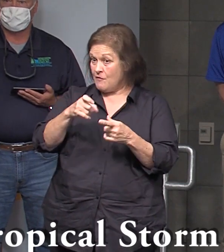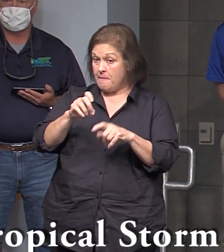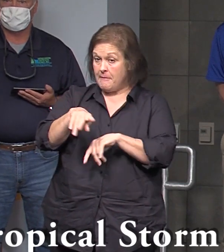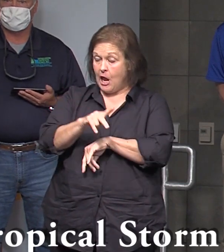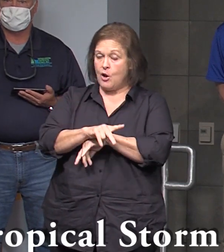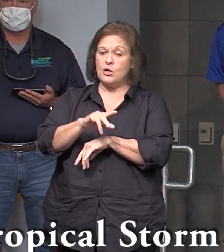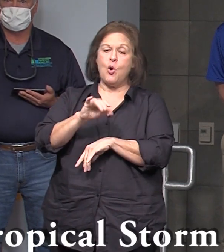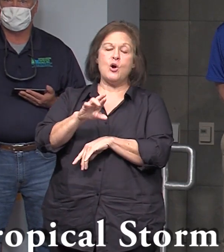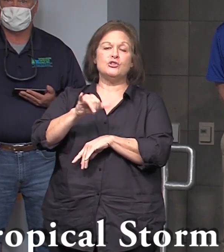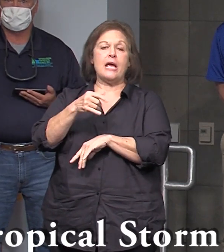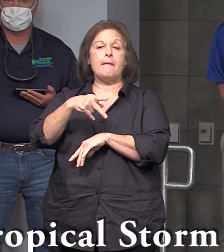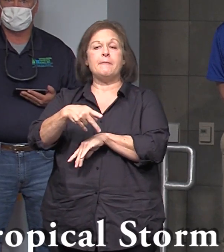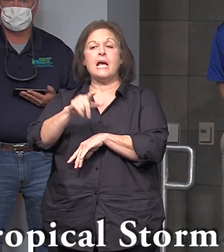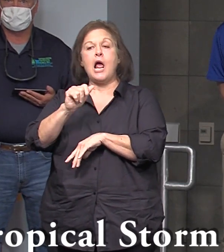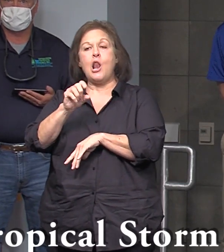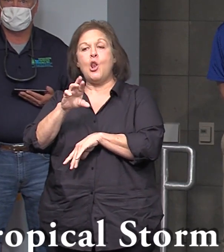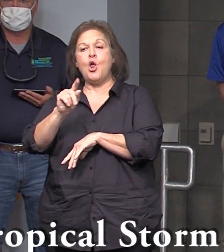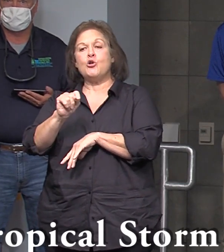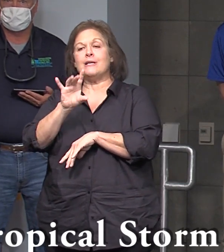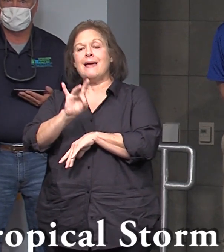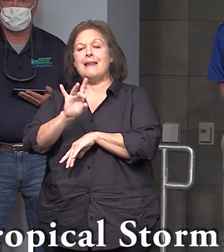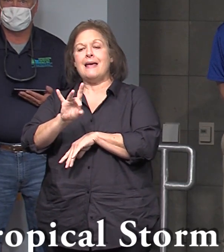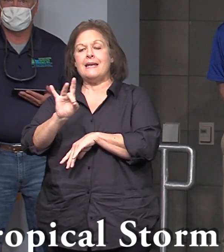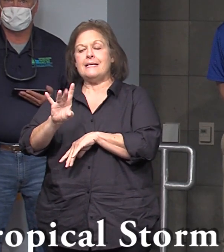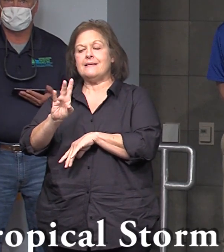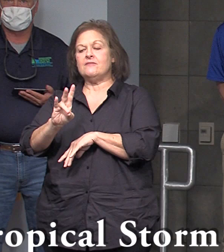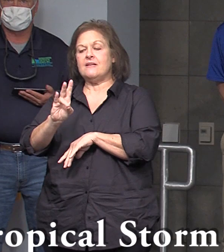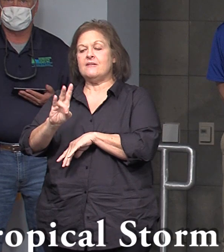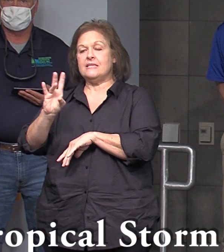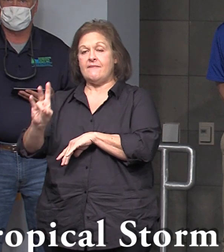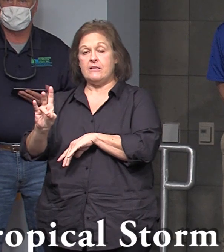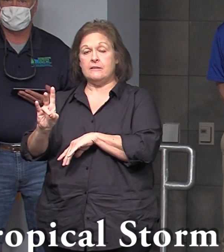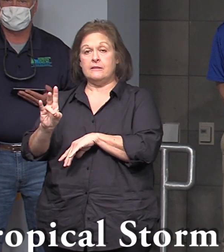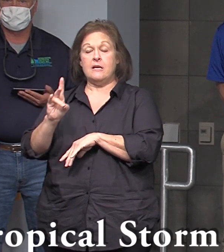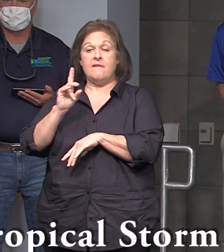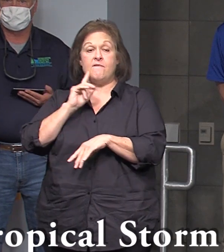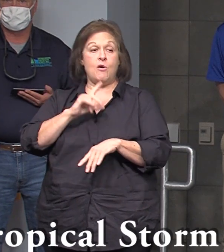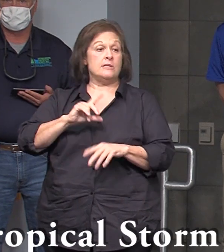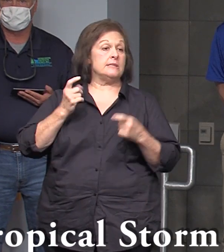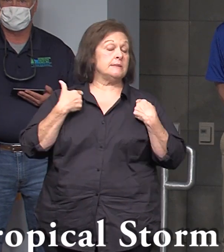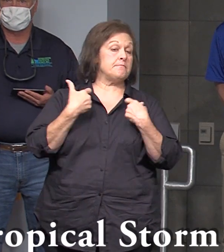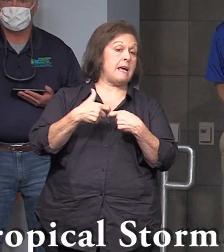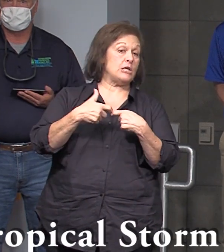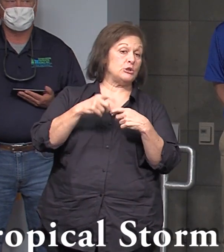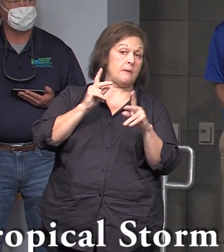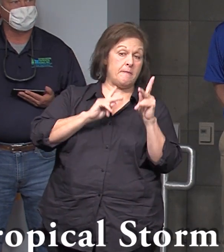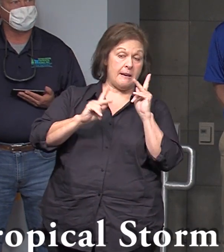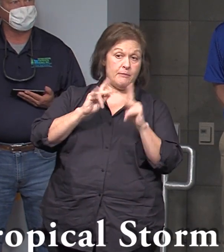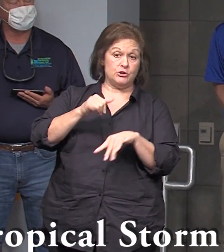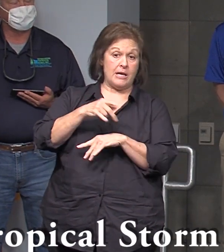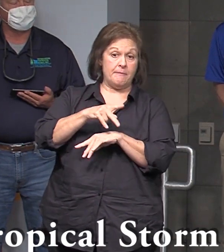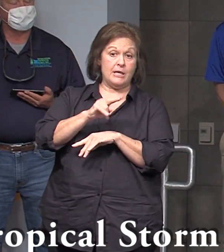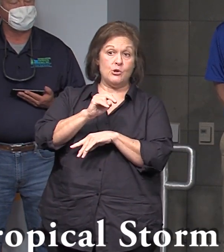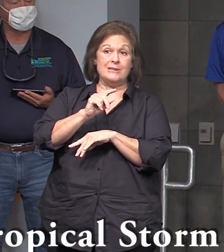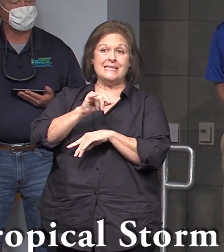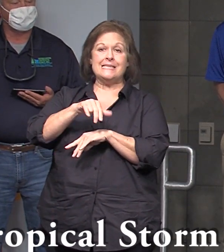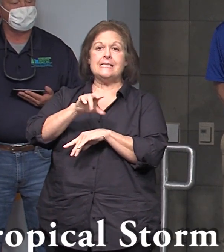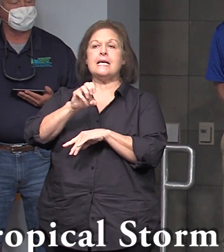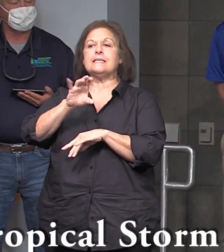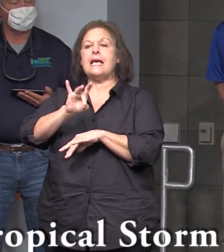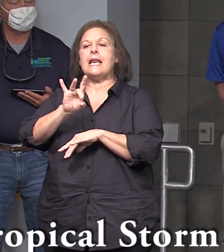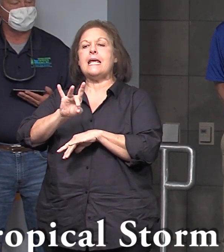can text JP Alert to 888-777. And for our Spanish-speaking citizens, JP Noticias